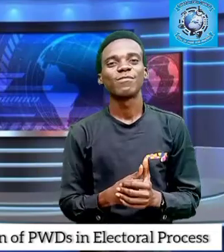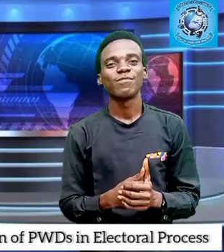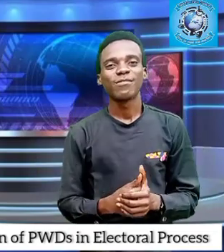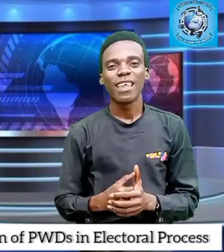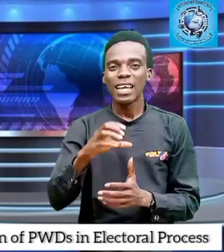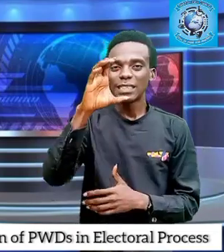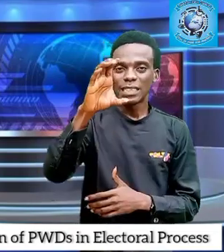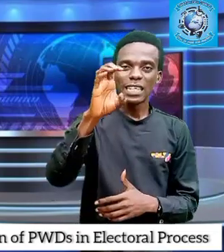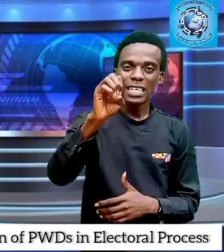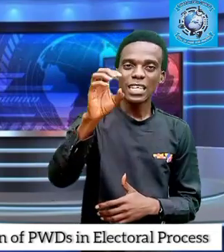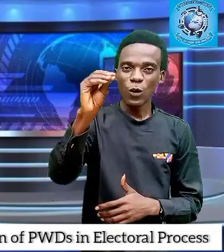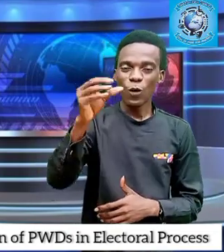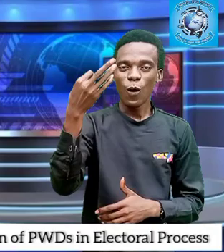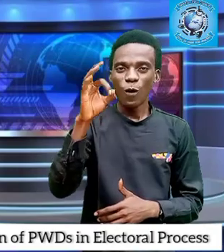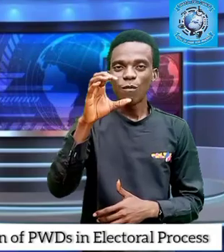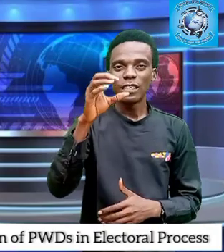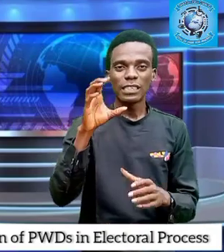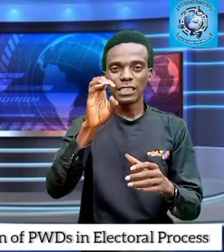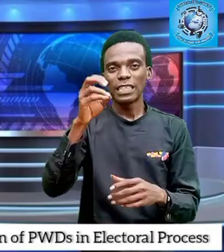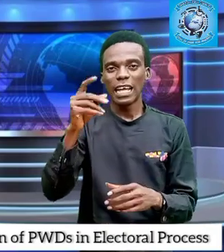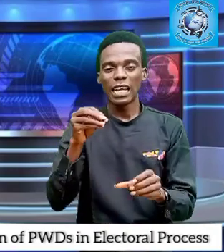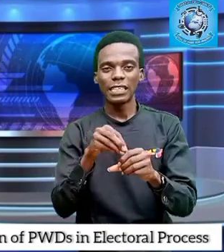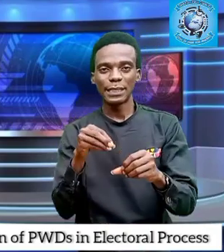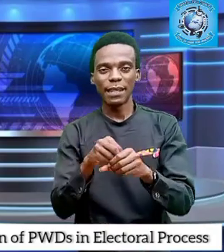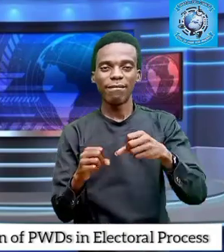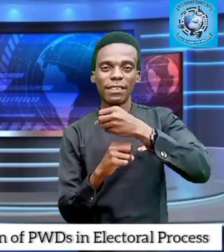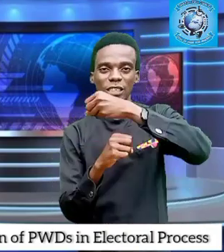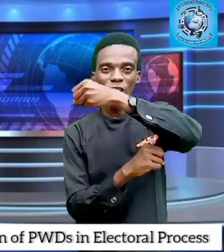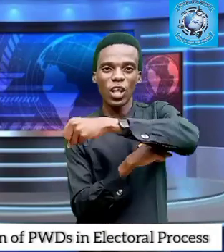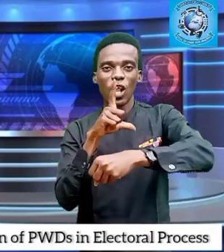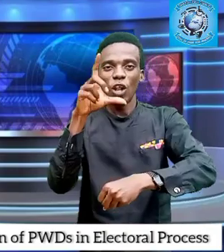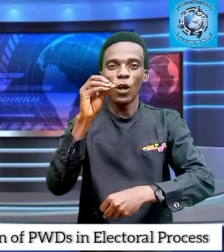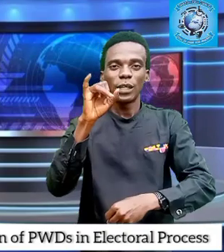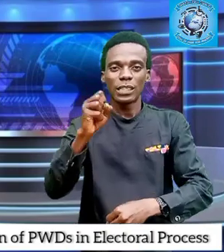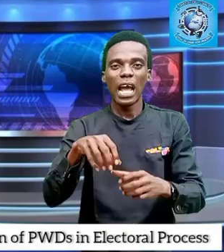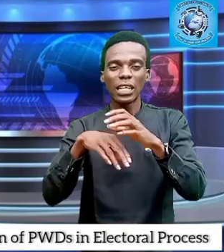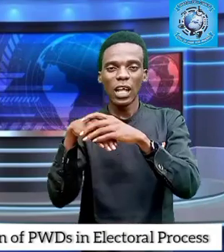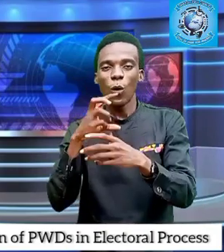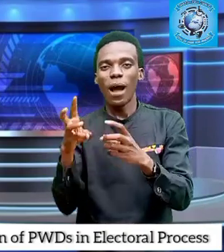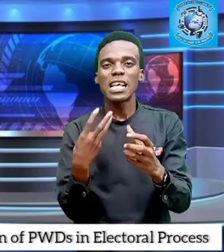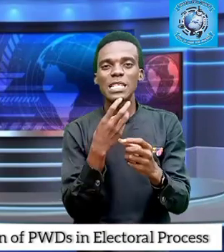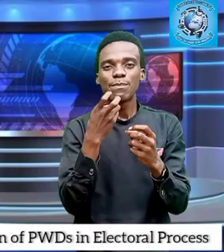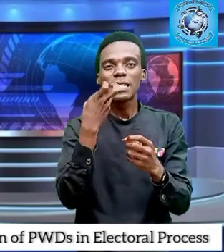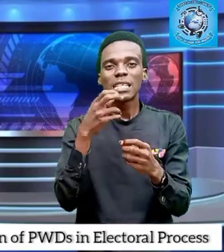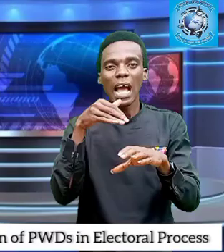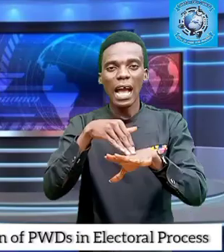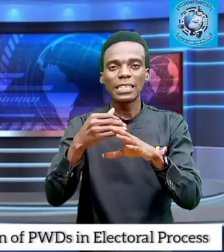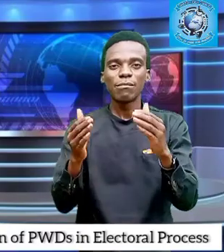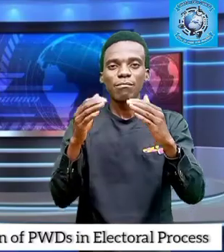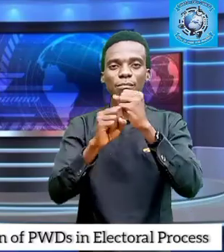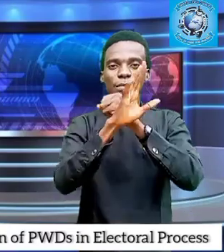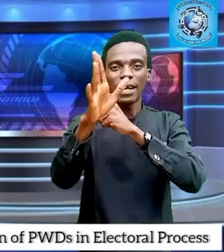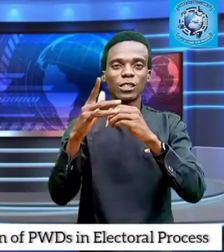Chief Executive Officer of Cedar Seed Foundation, Leos Alter, while speaking at a press conference to commemorate